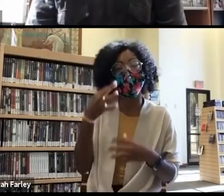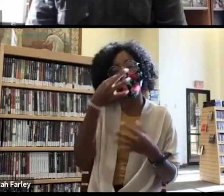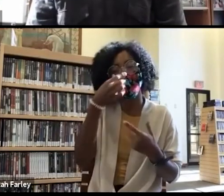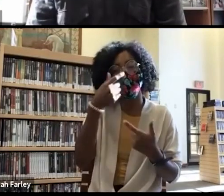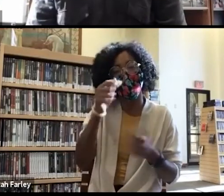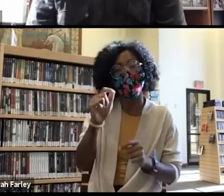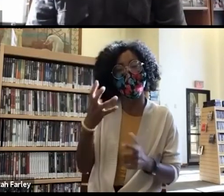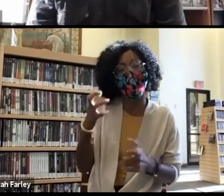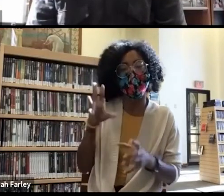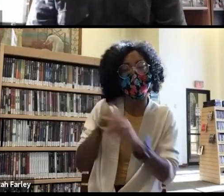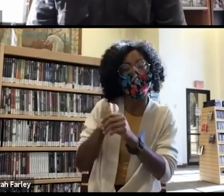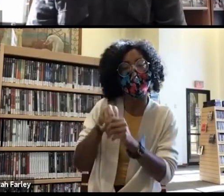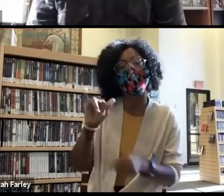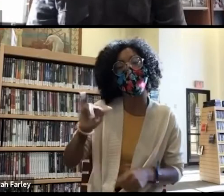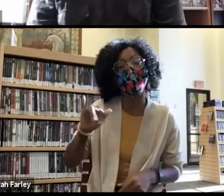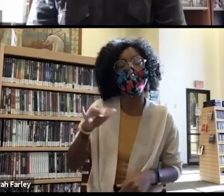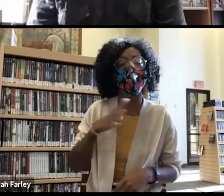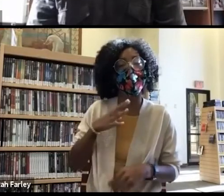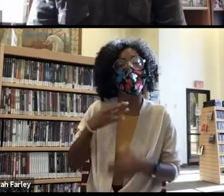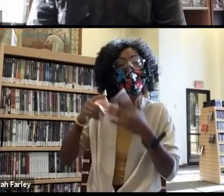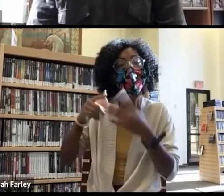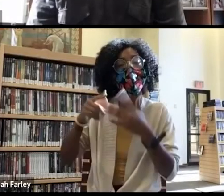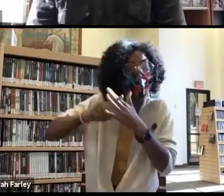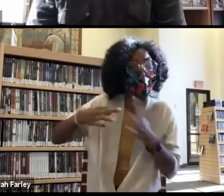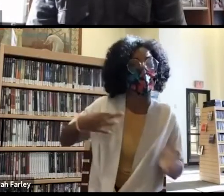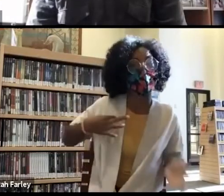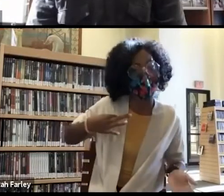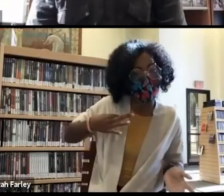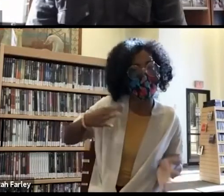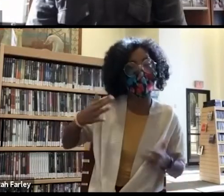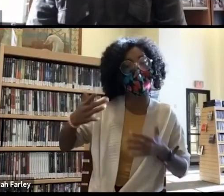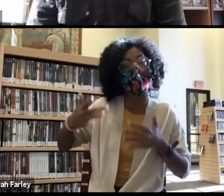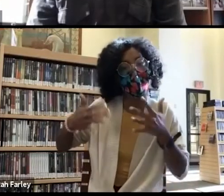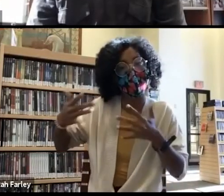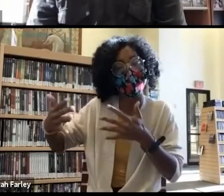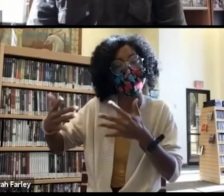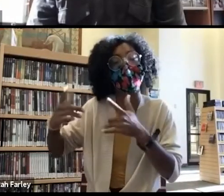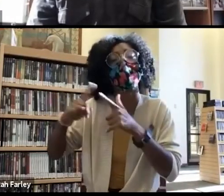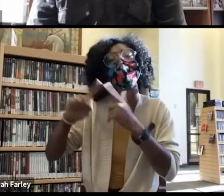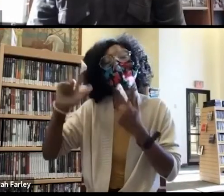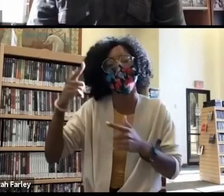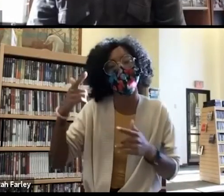And that's really how I got interested. So I started volunteering more often.